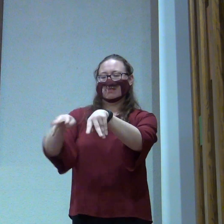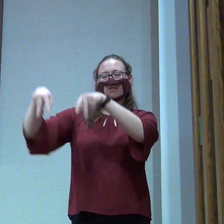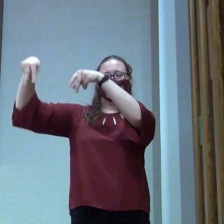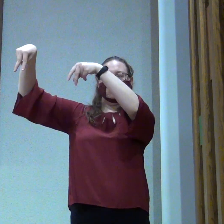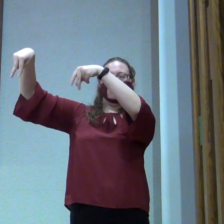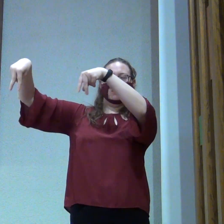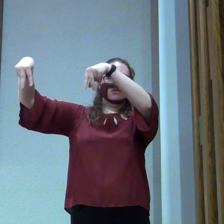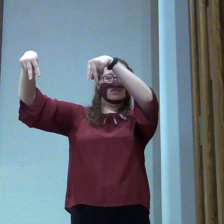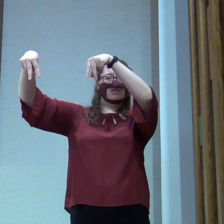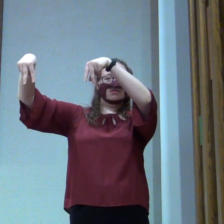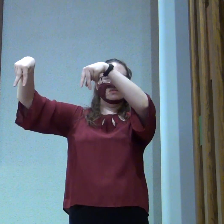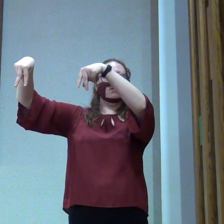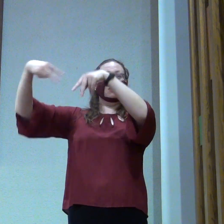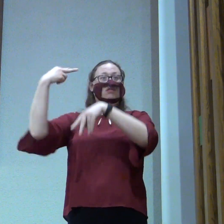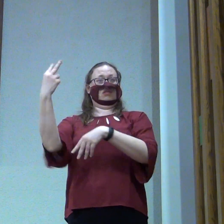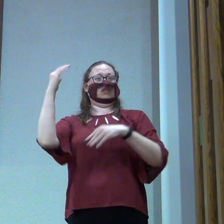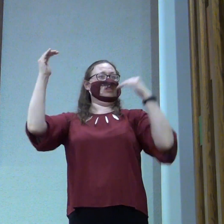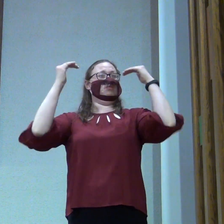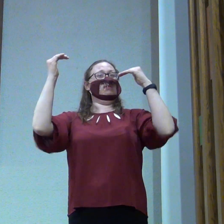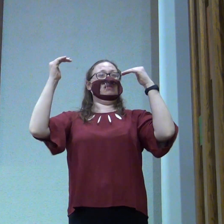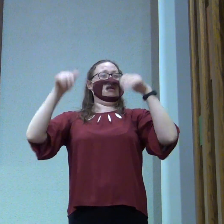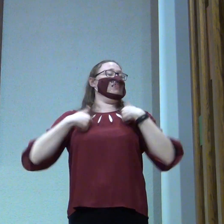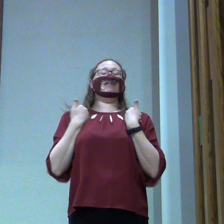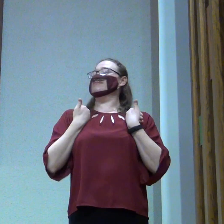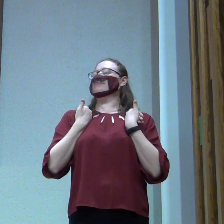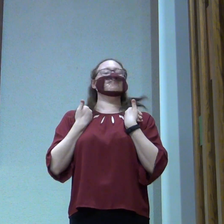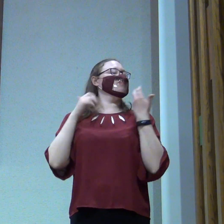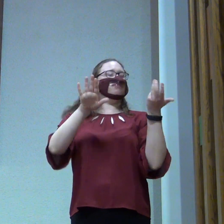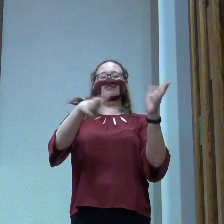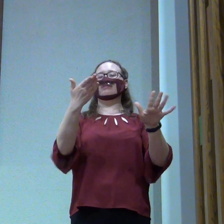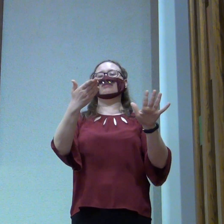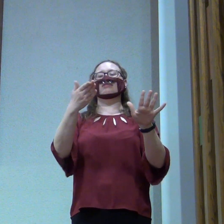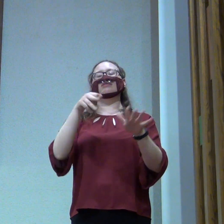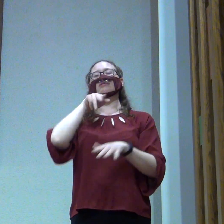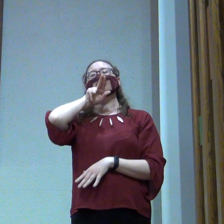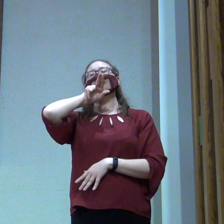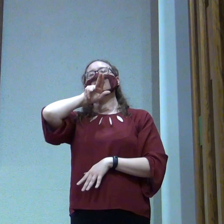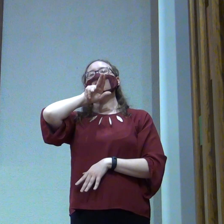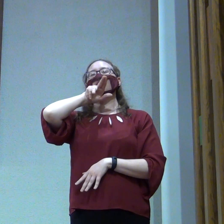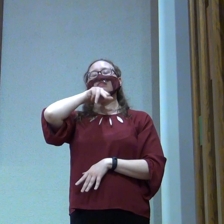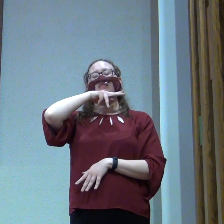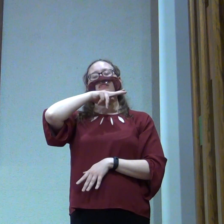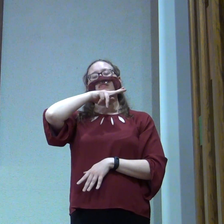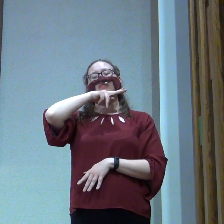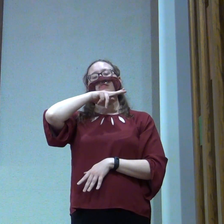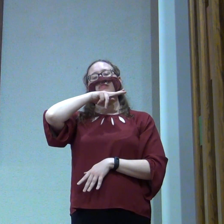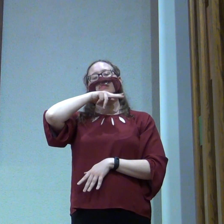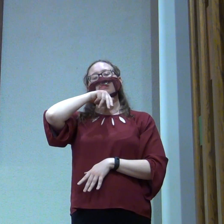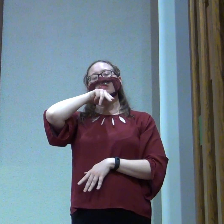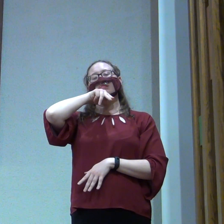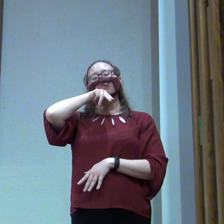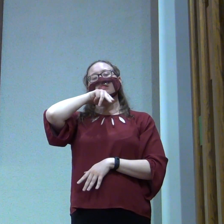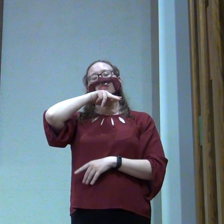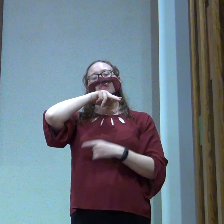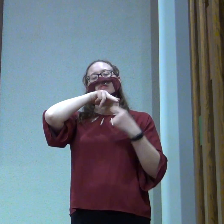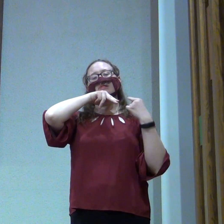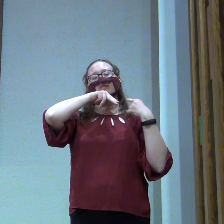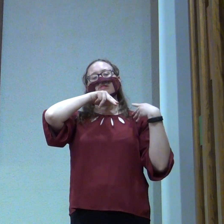The two adults were no longer alive. Their tongues hung swollen,